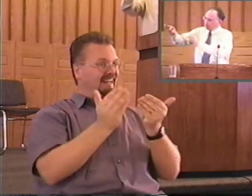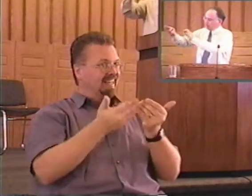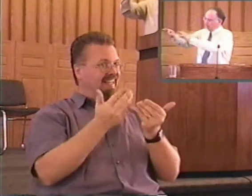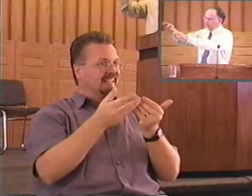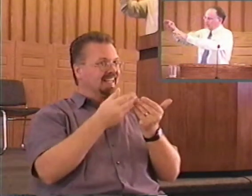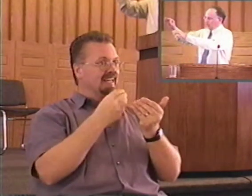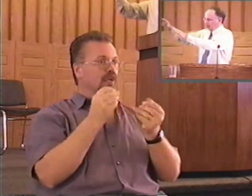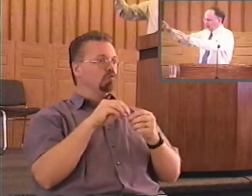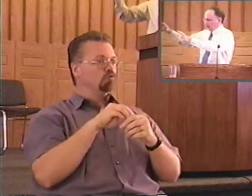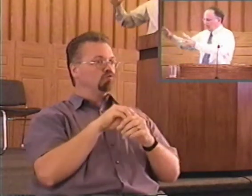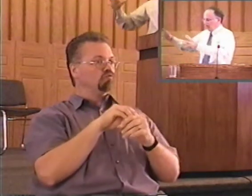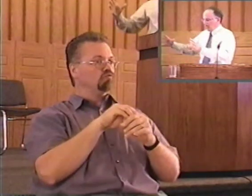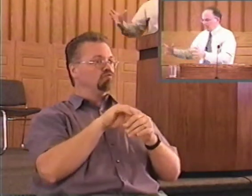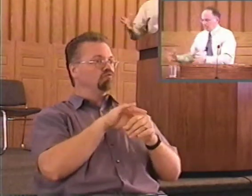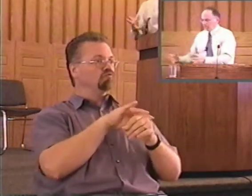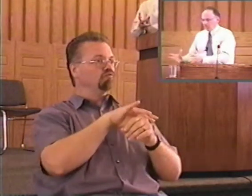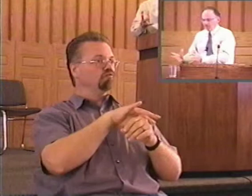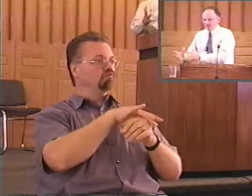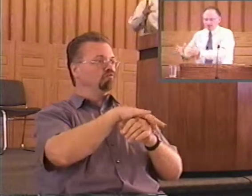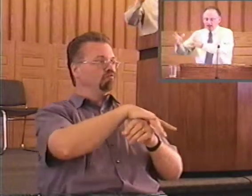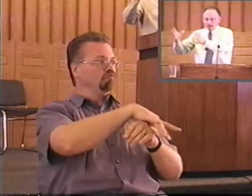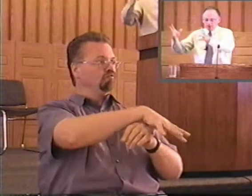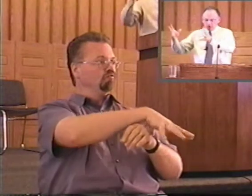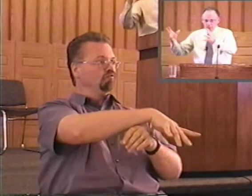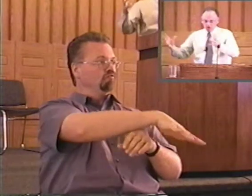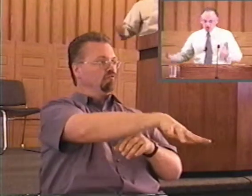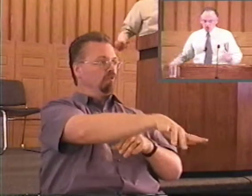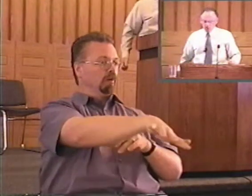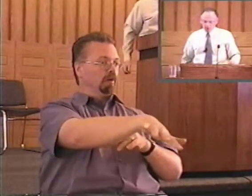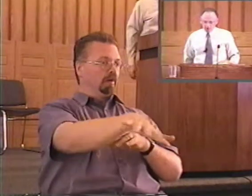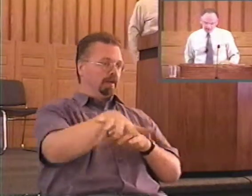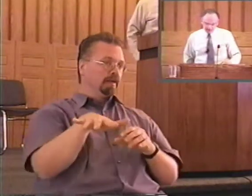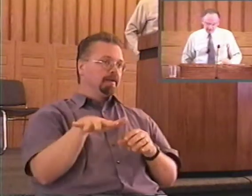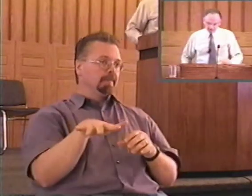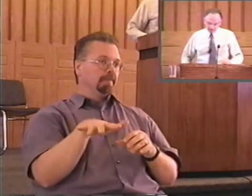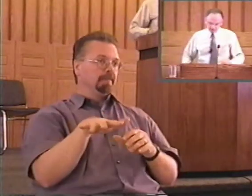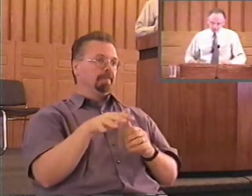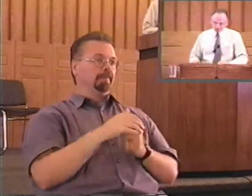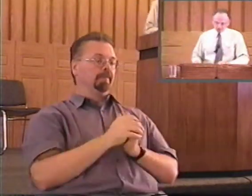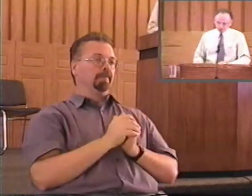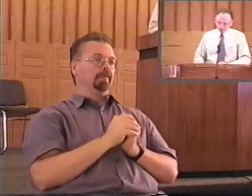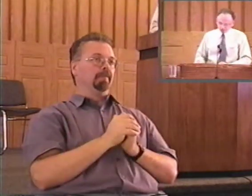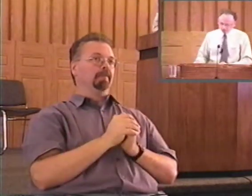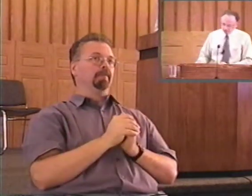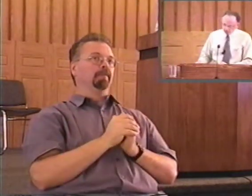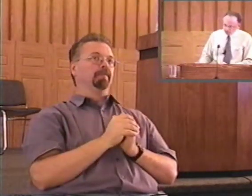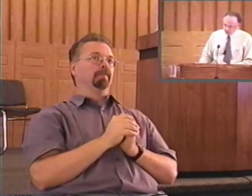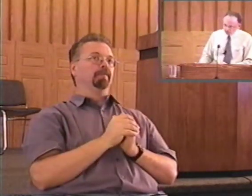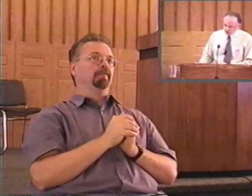a little bit in and it can affect the whole thing.